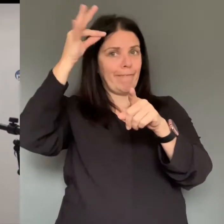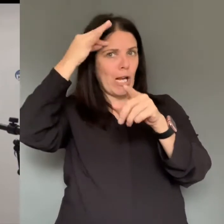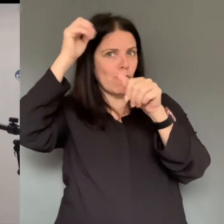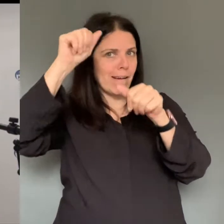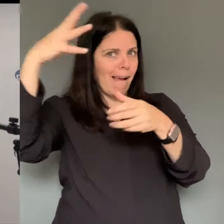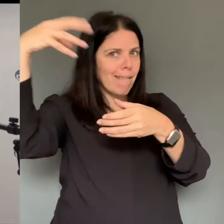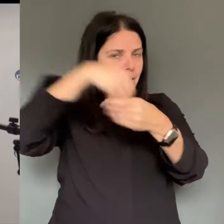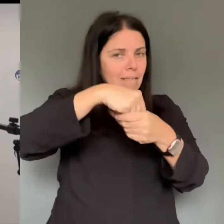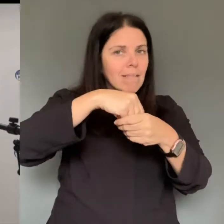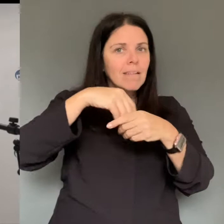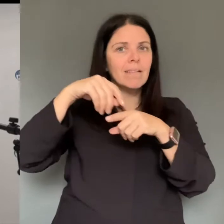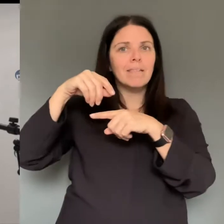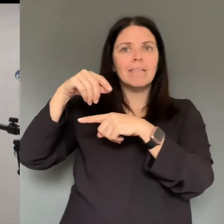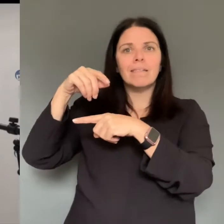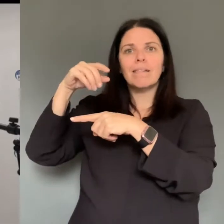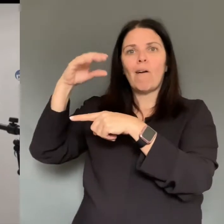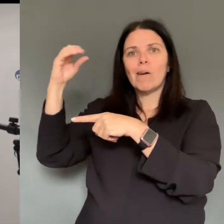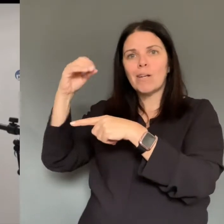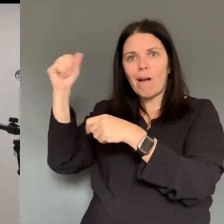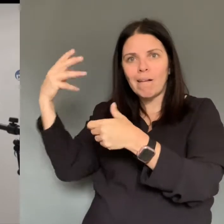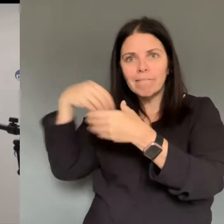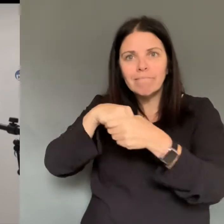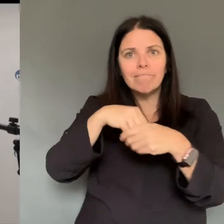Just a couple. Okay.